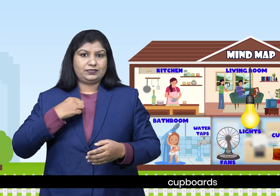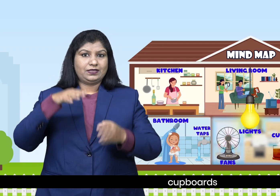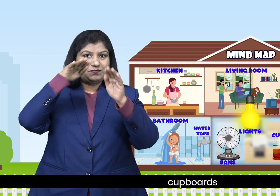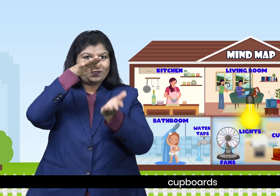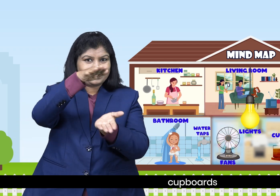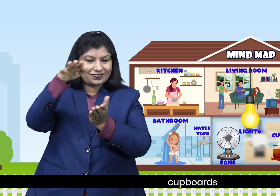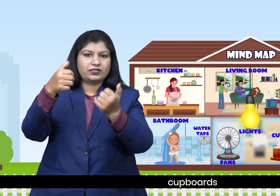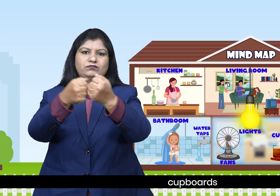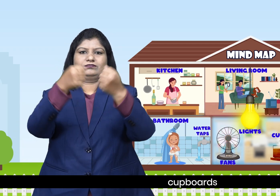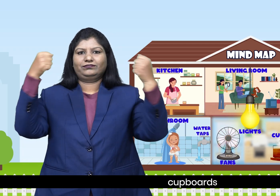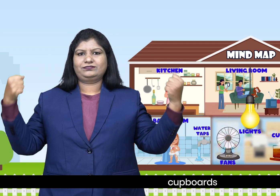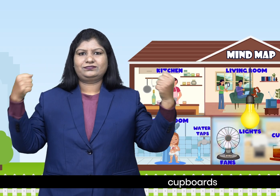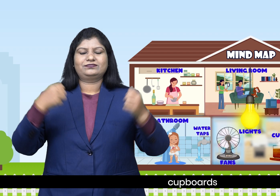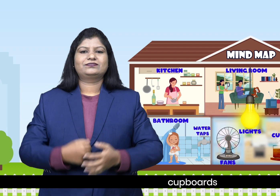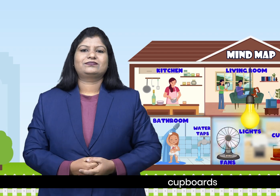cupboards.